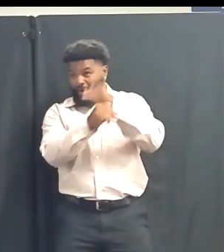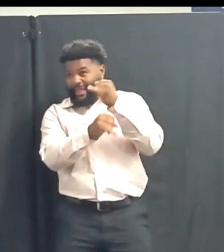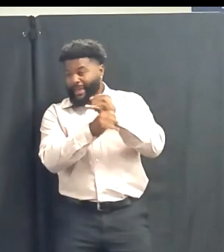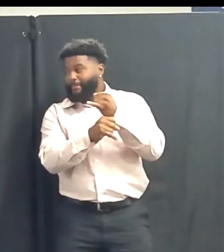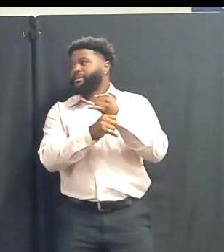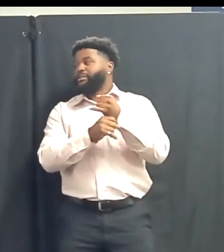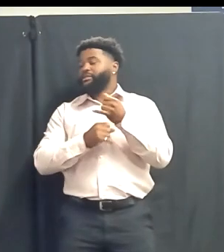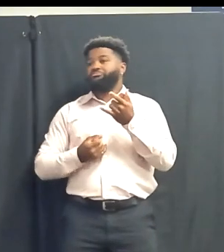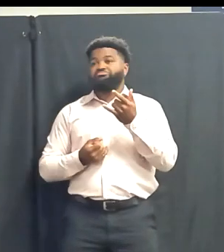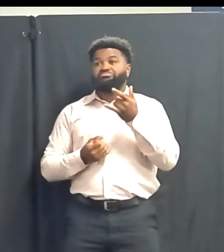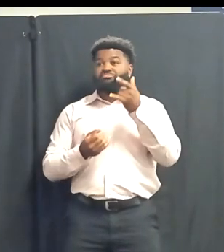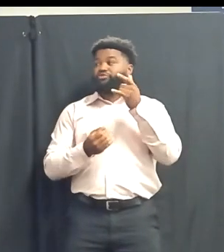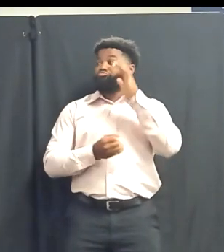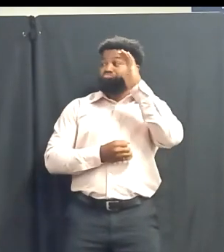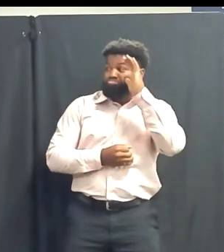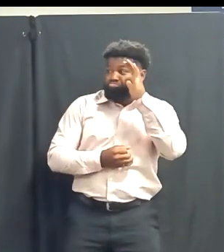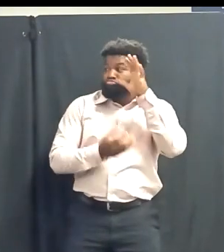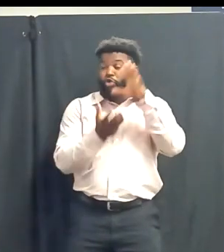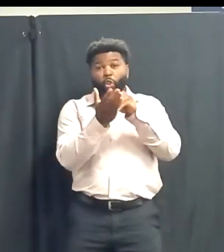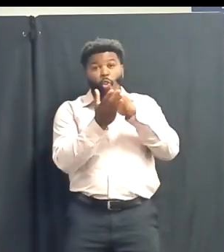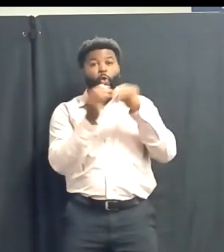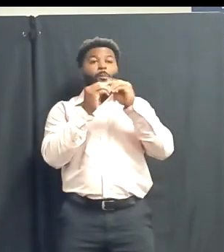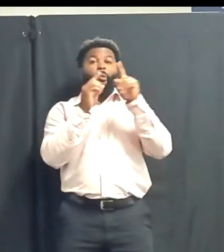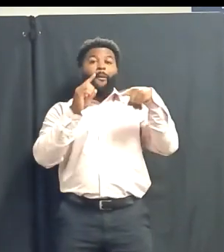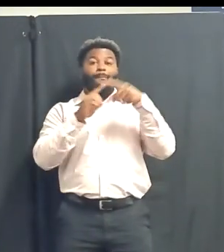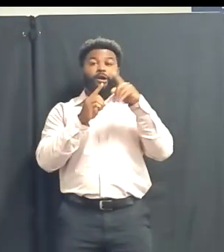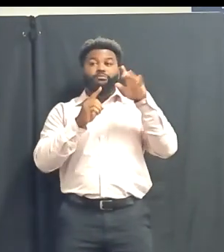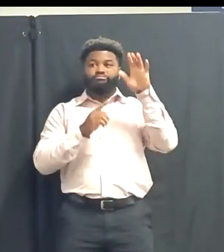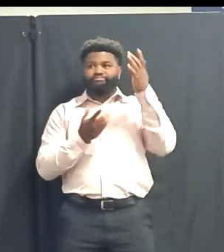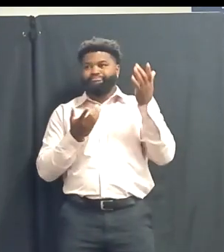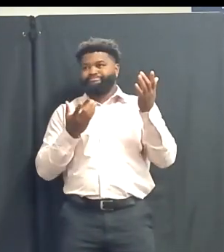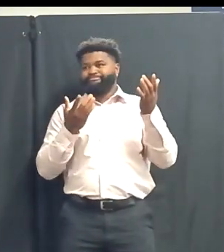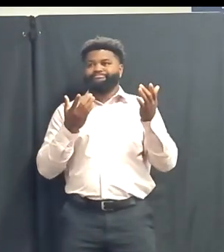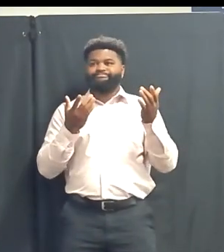and learn more about the